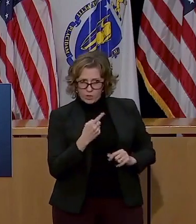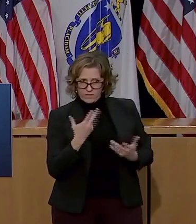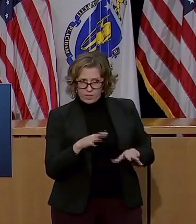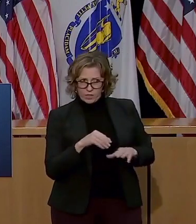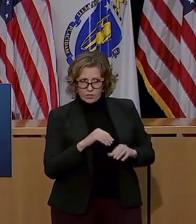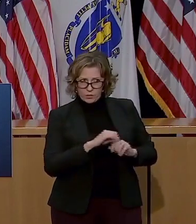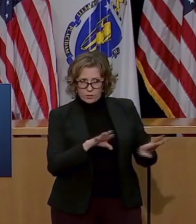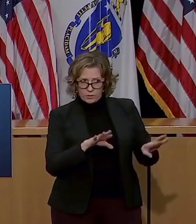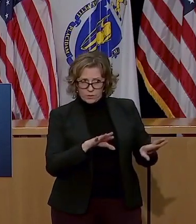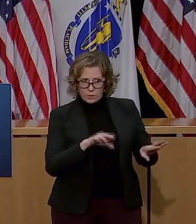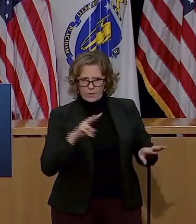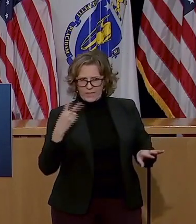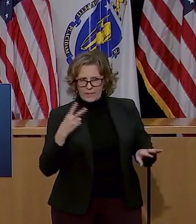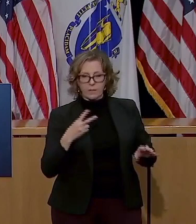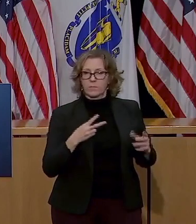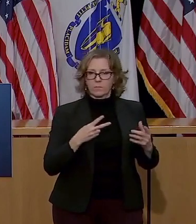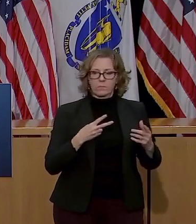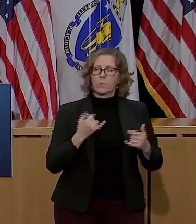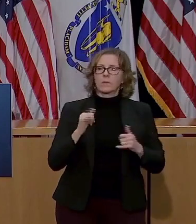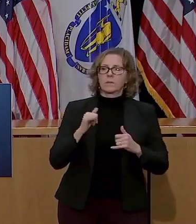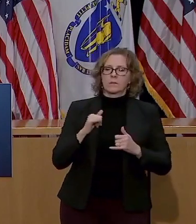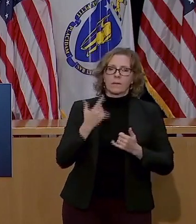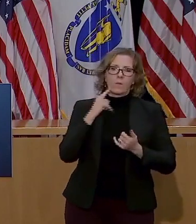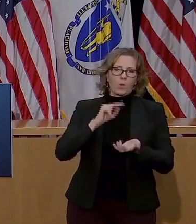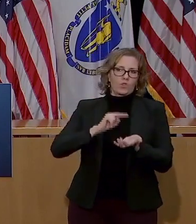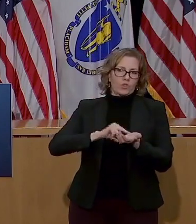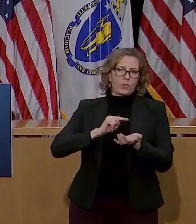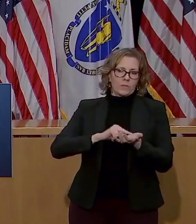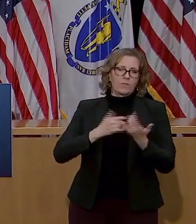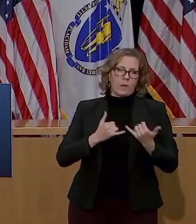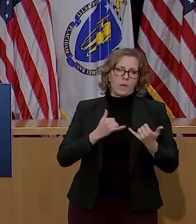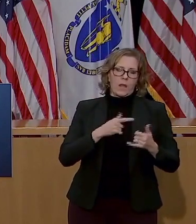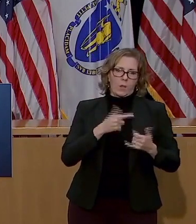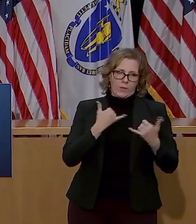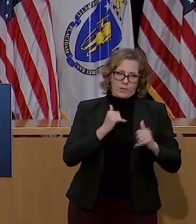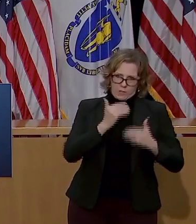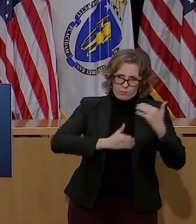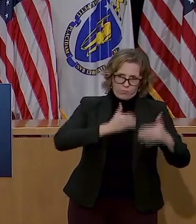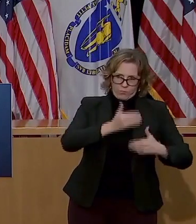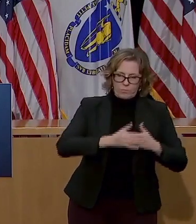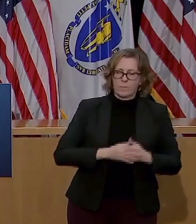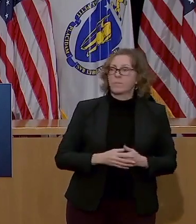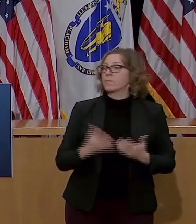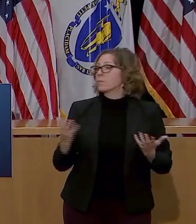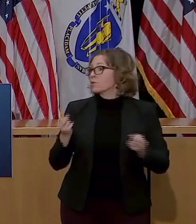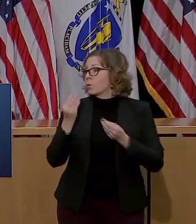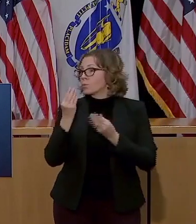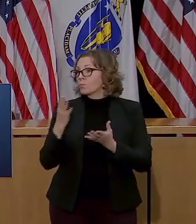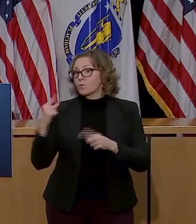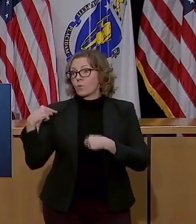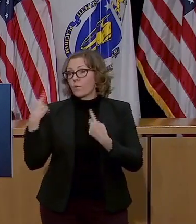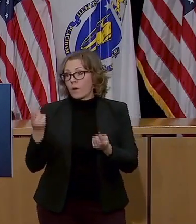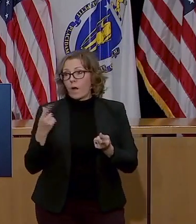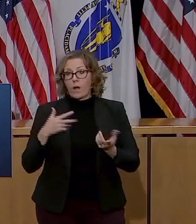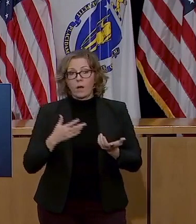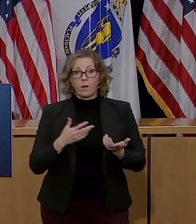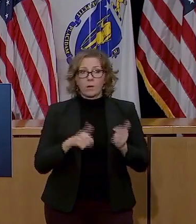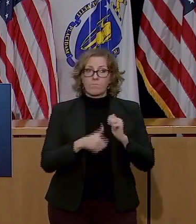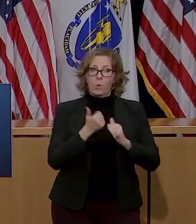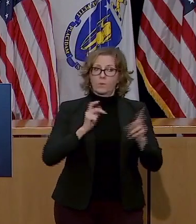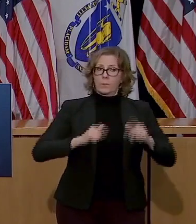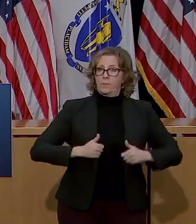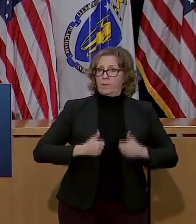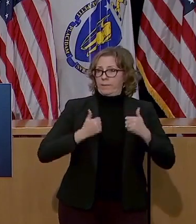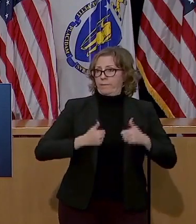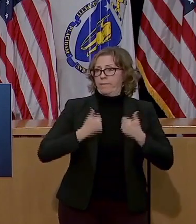They're just still working? So far, the take-up rate on residents has been pretty high, sort of 80%